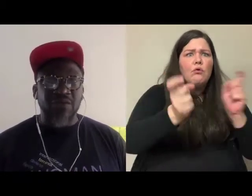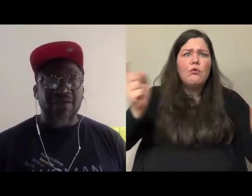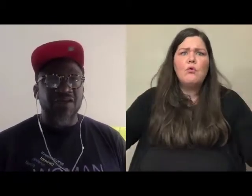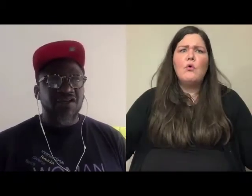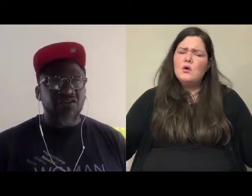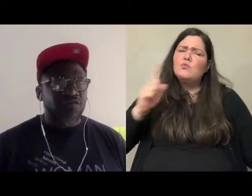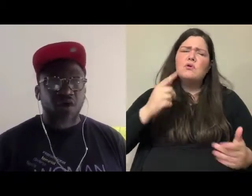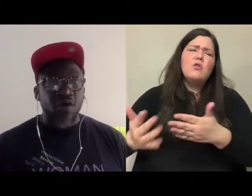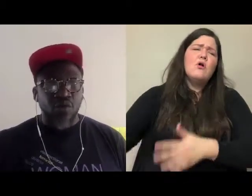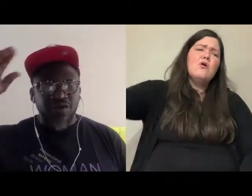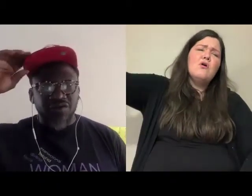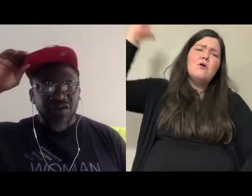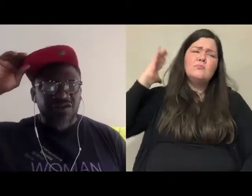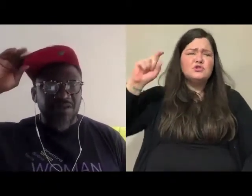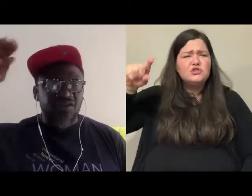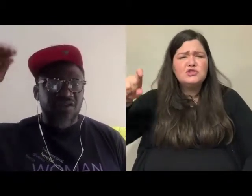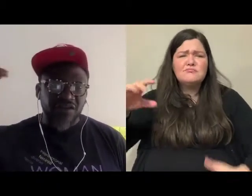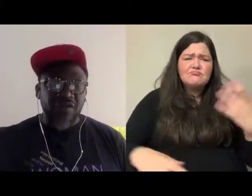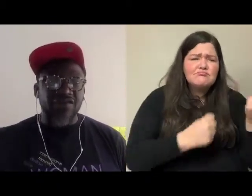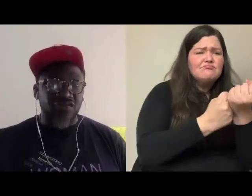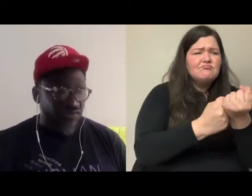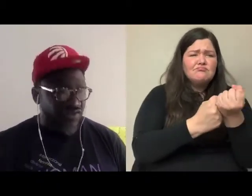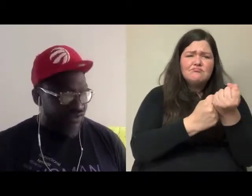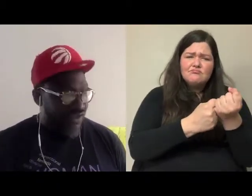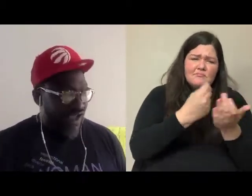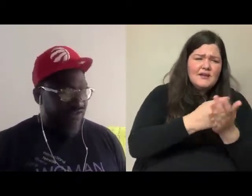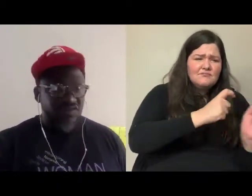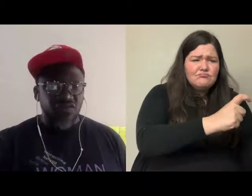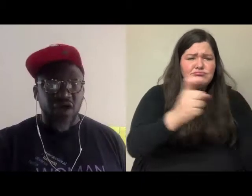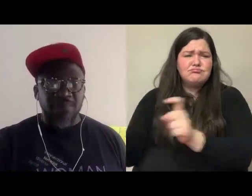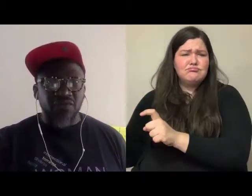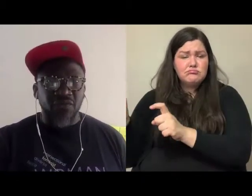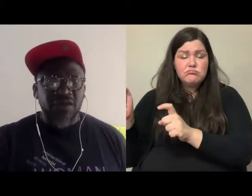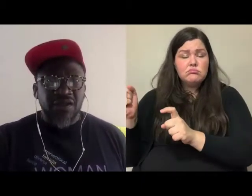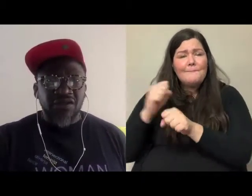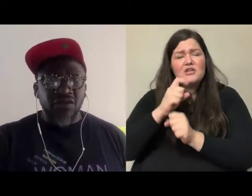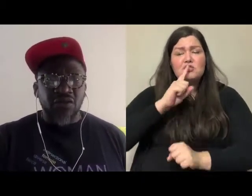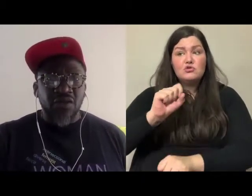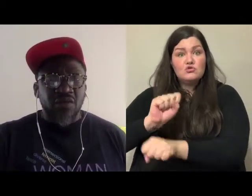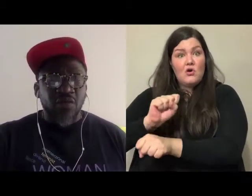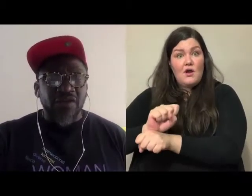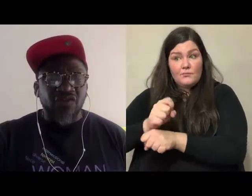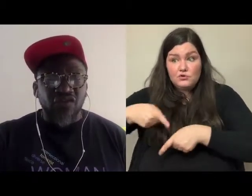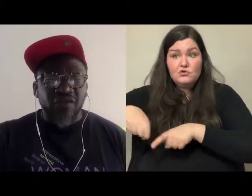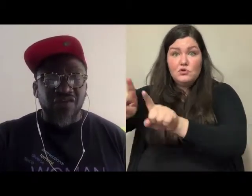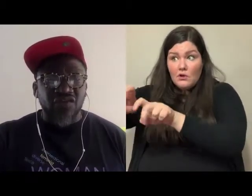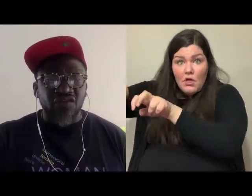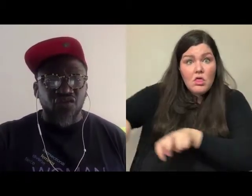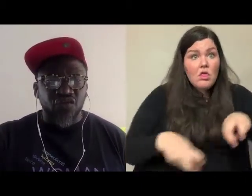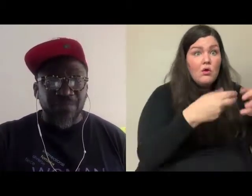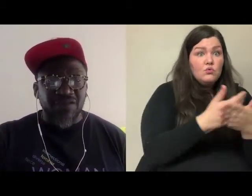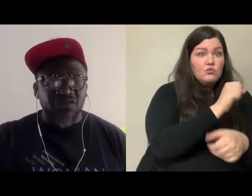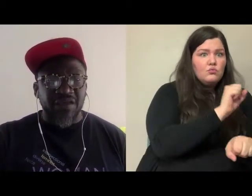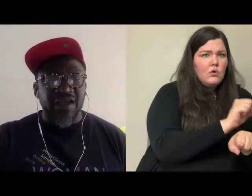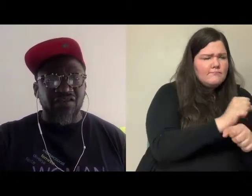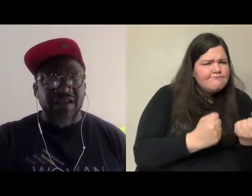opportunity we have to do for all workers to make sure that they're transitioned into a decent job. So, you know, what a just transition